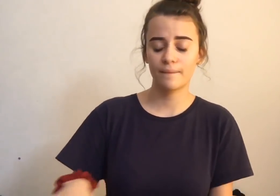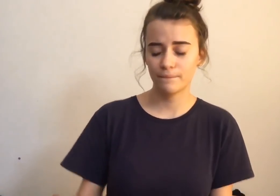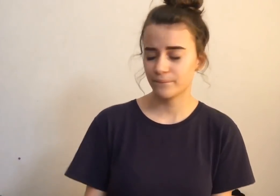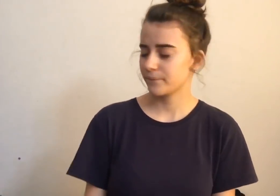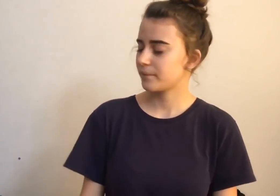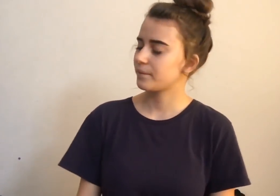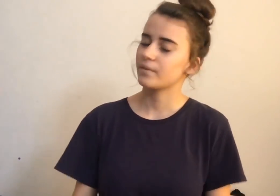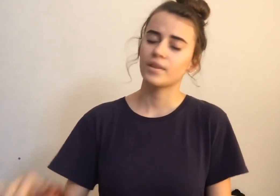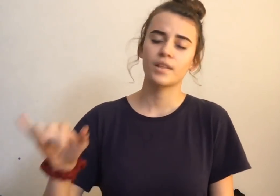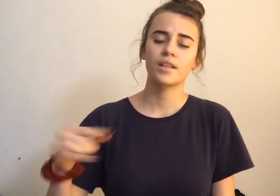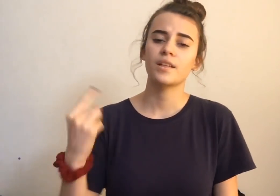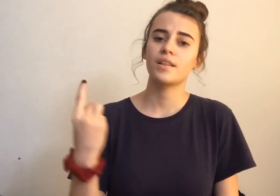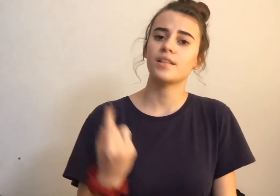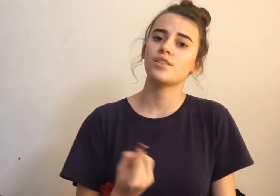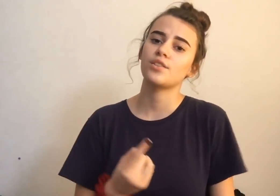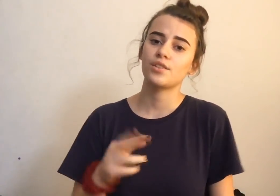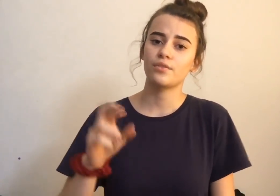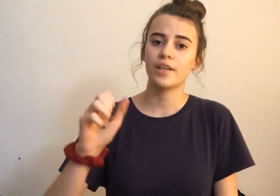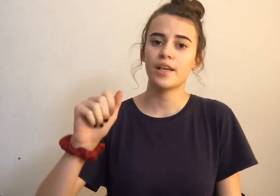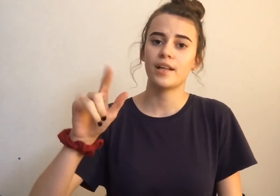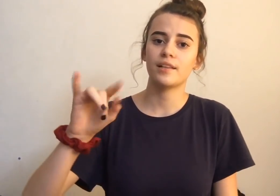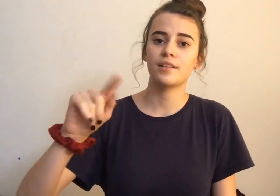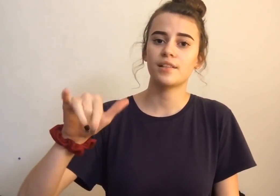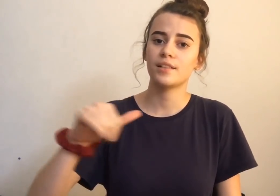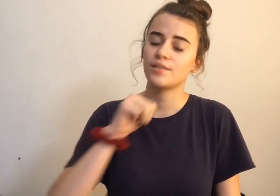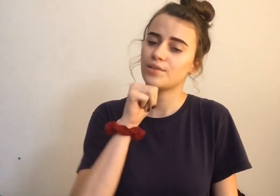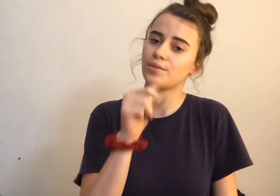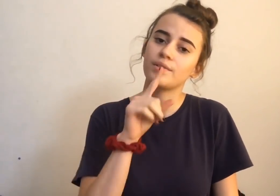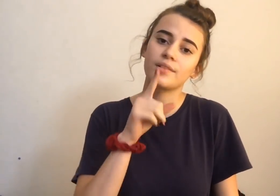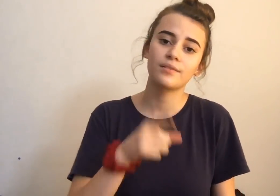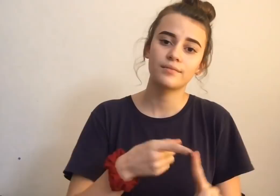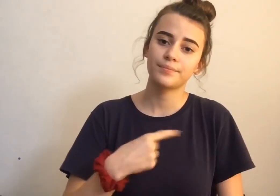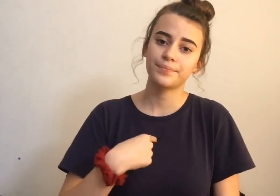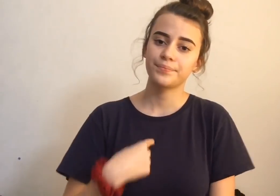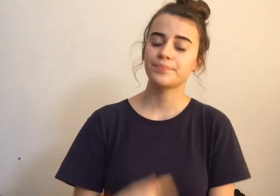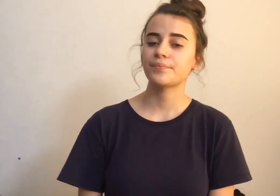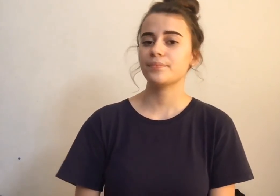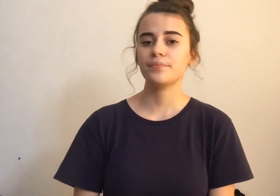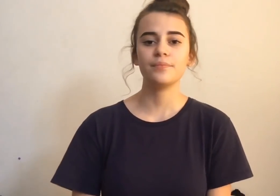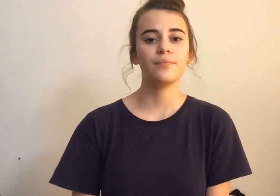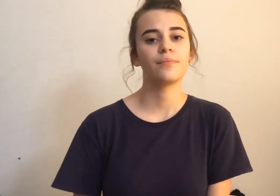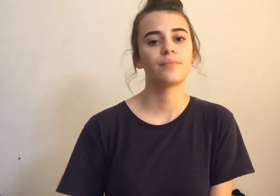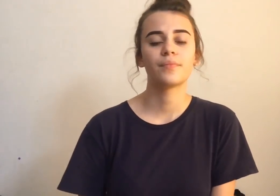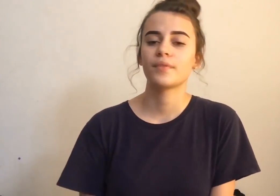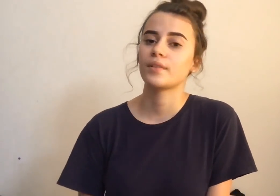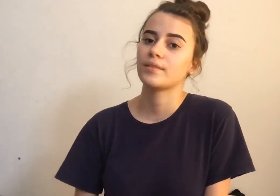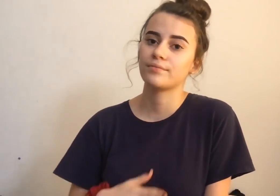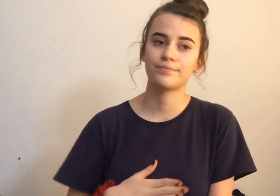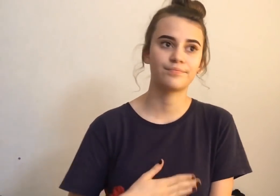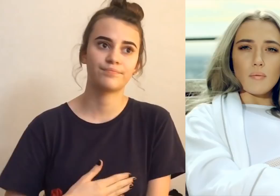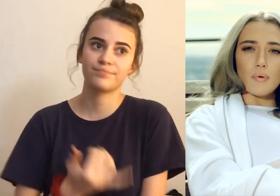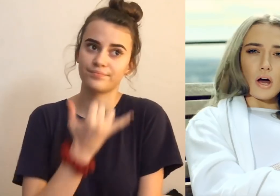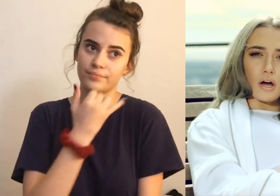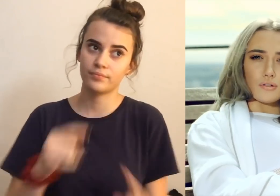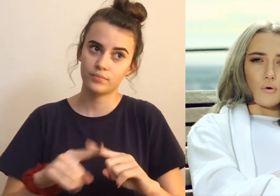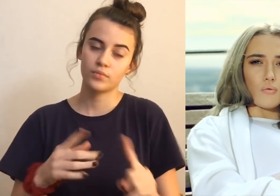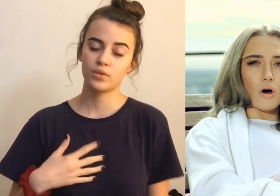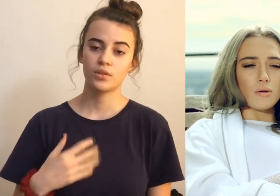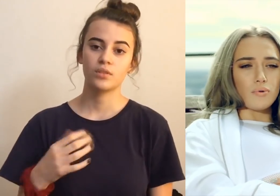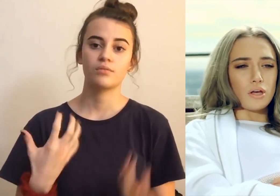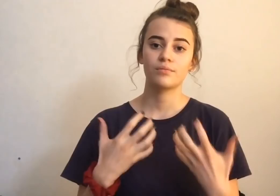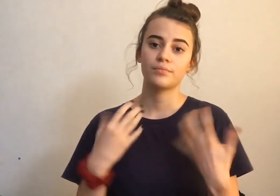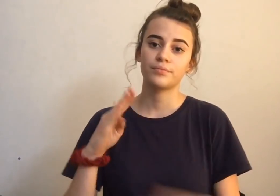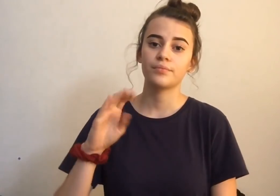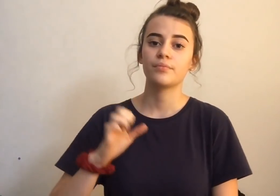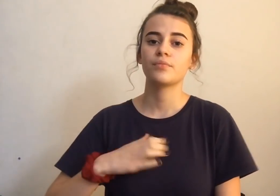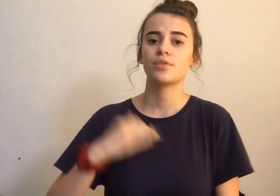die. That's just reality, yeah, don't lie to me. Yeah, I'm fucked up, but I don't